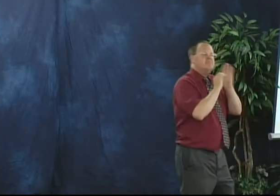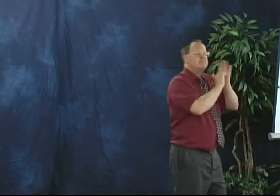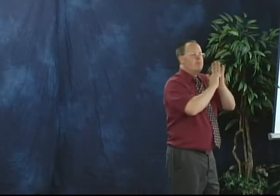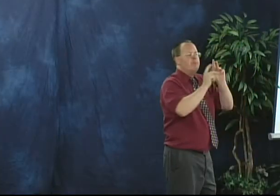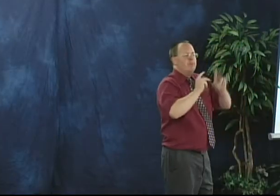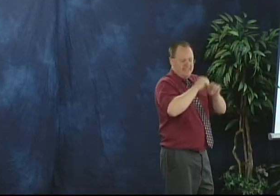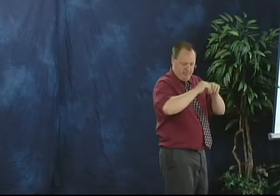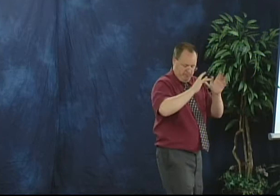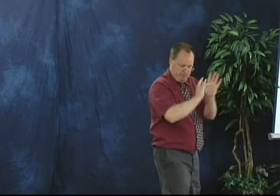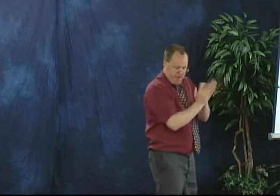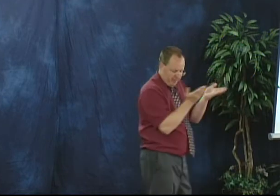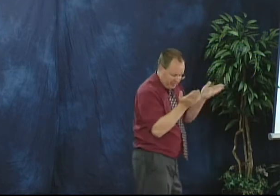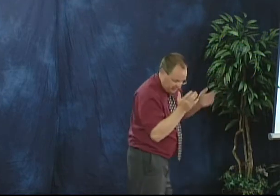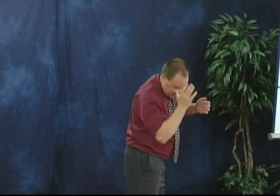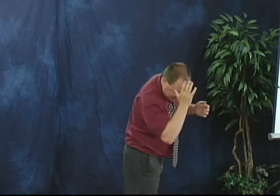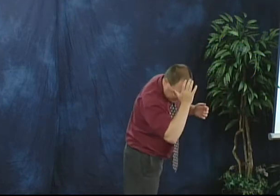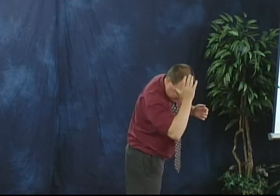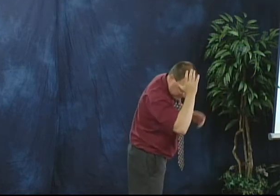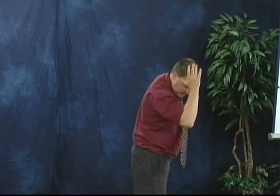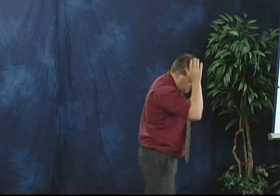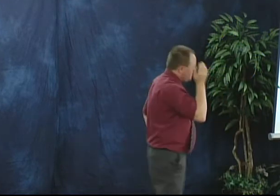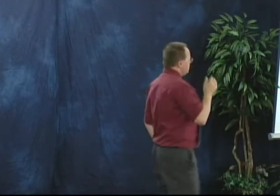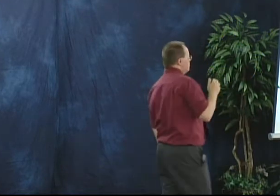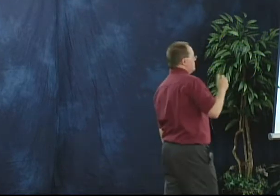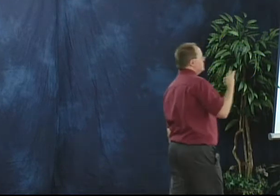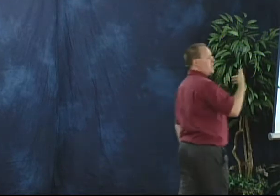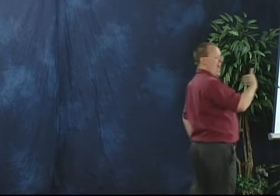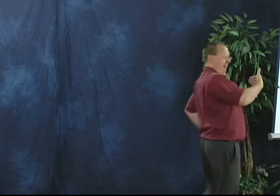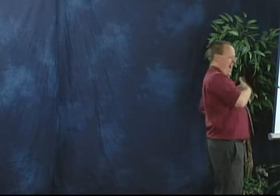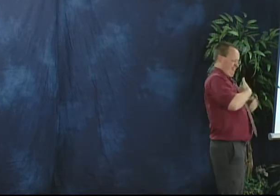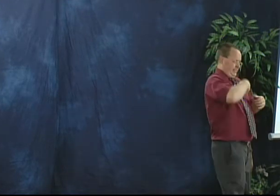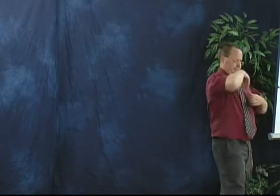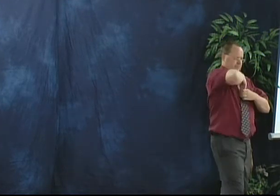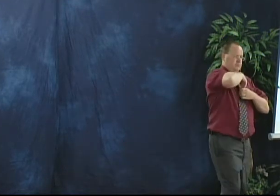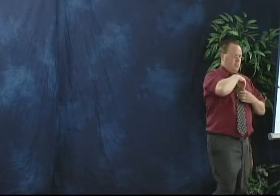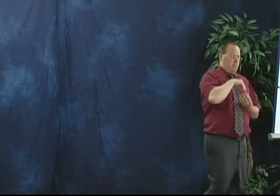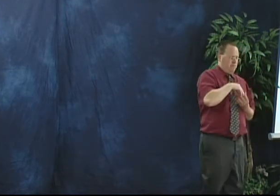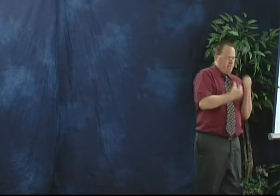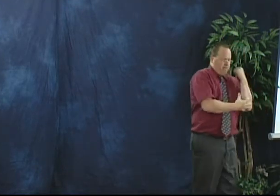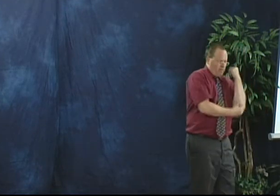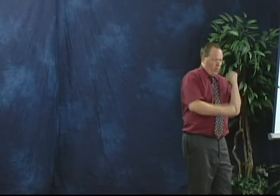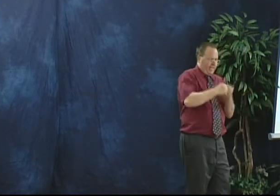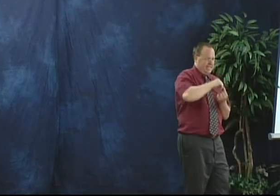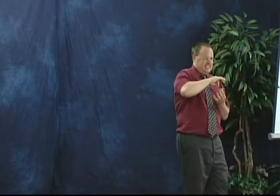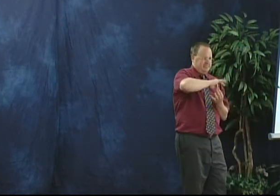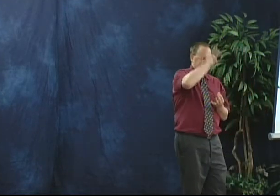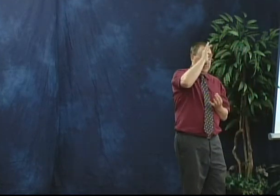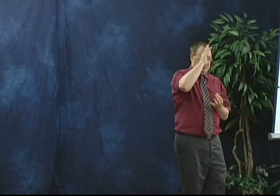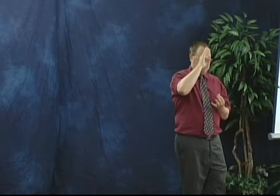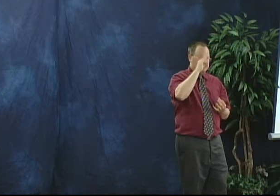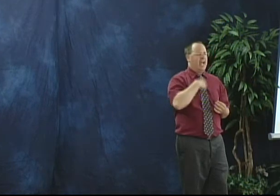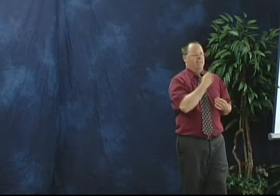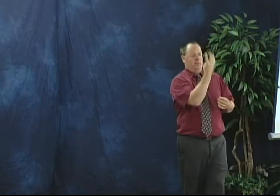So I'd like to give you some examples from the Bible of people who were poor in